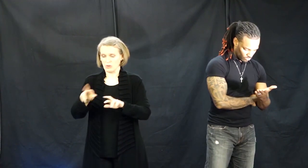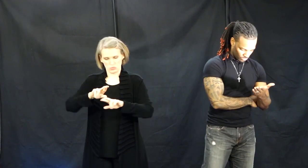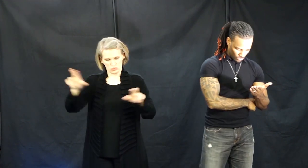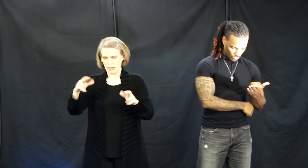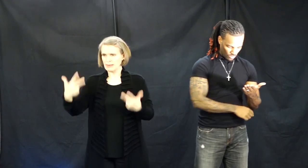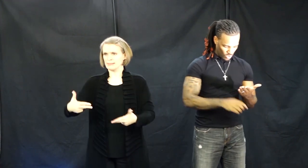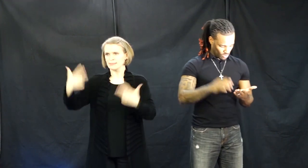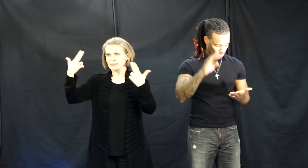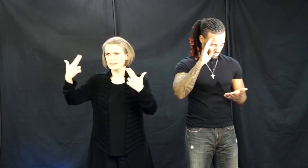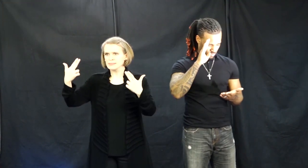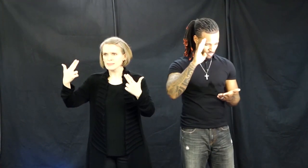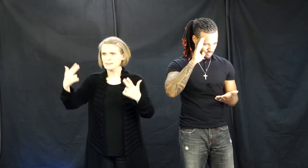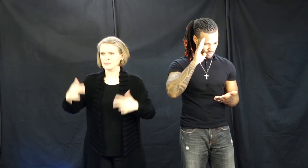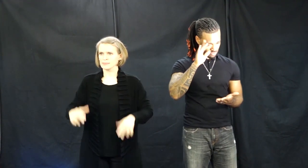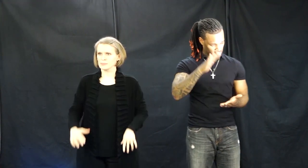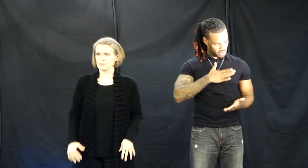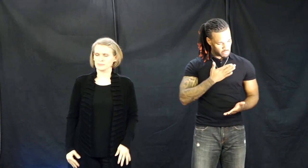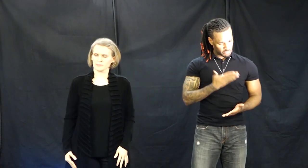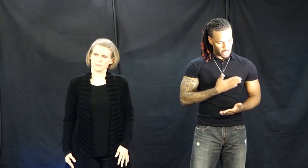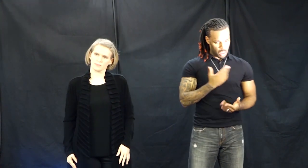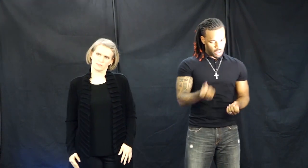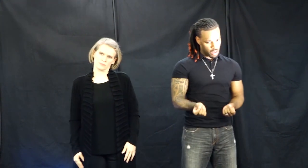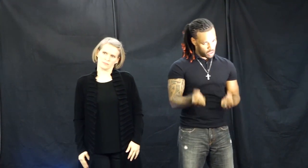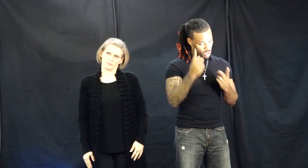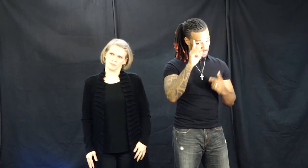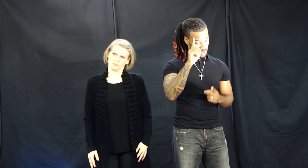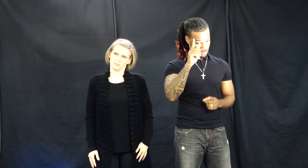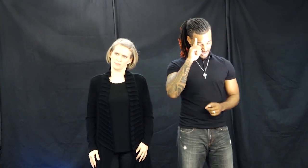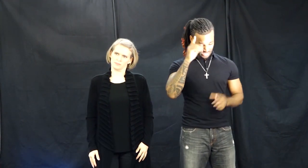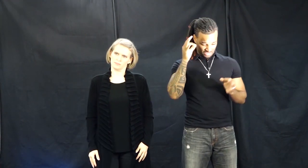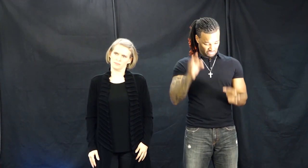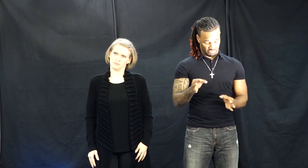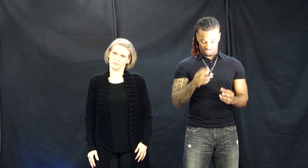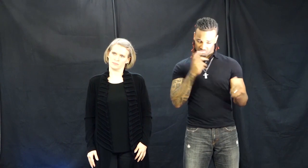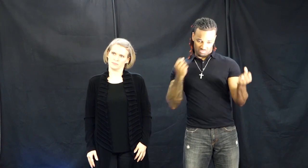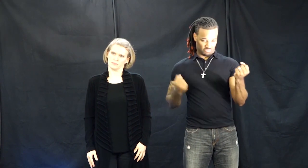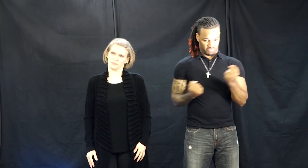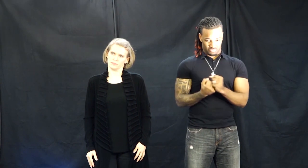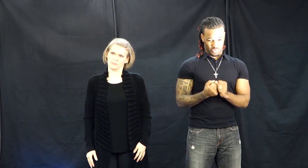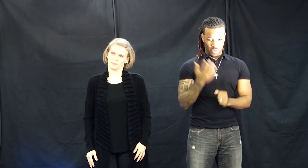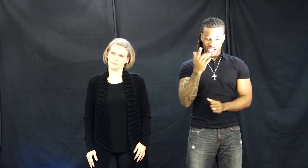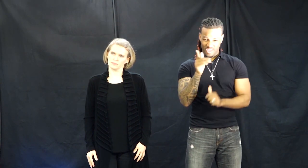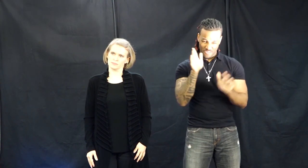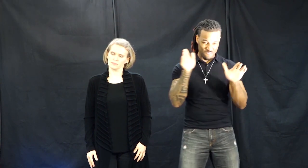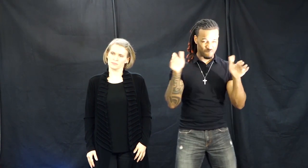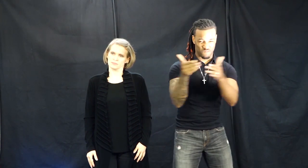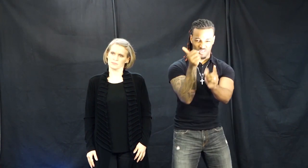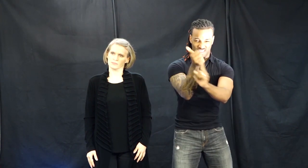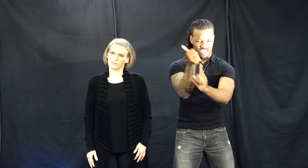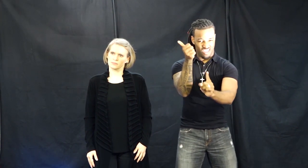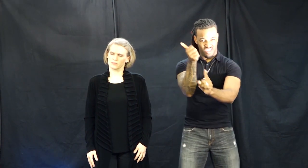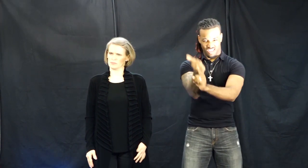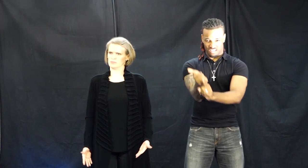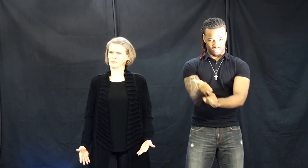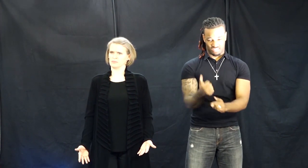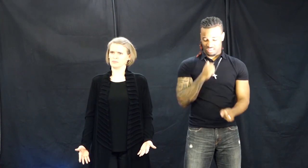good man. Your grievance is legitimate. I stand by what I said, every bit of it. You stand only for yourself. It's what you do. I